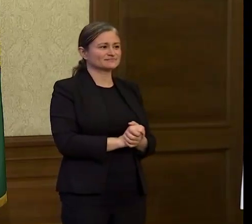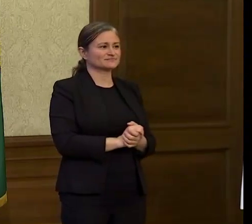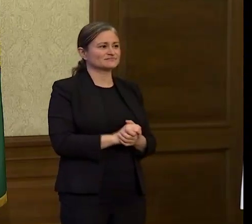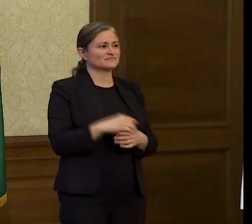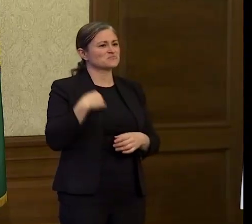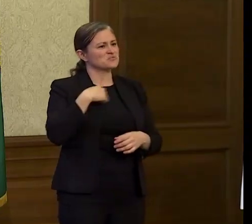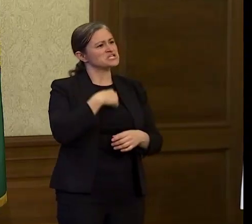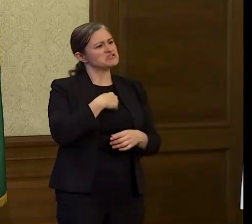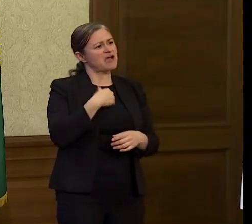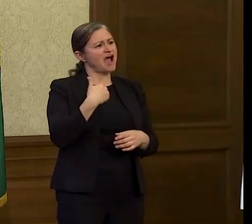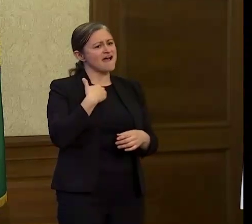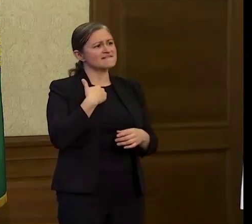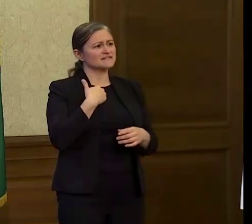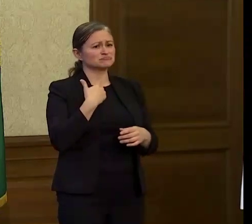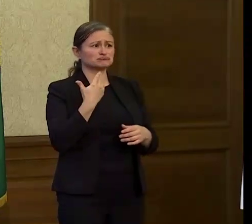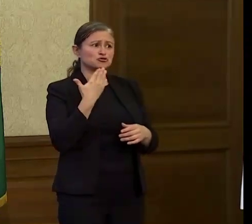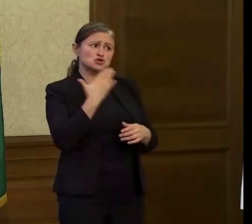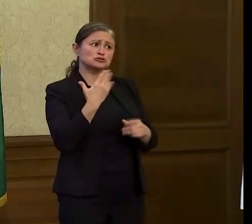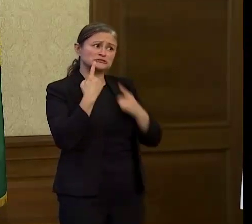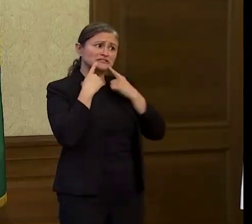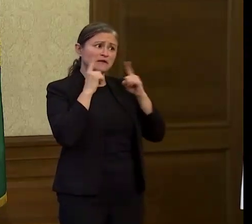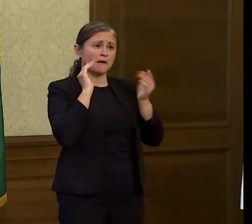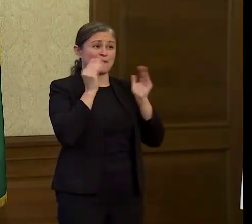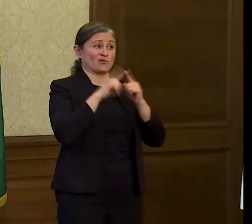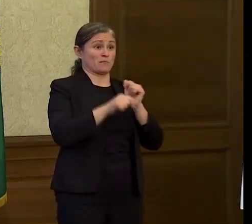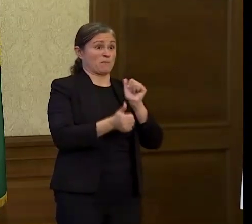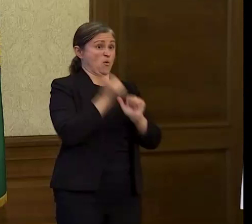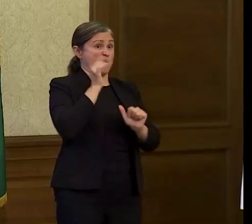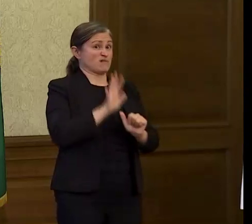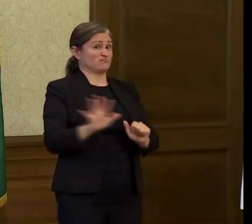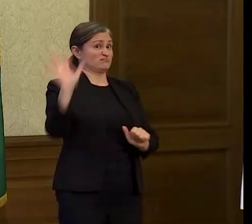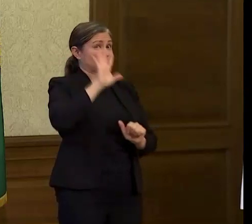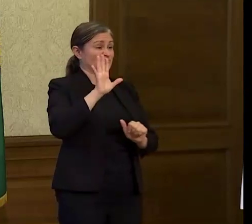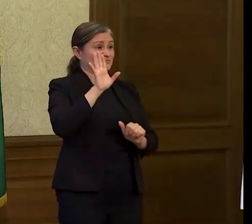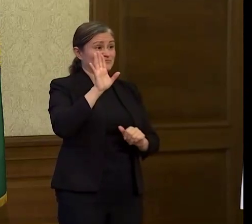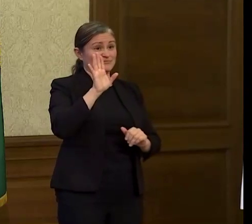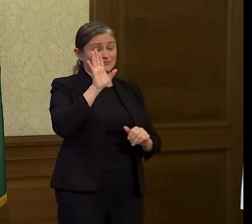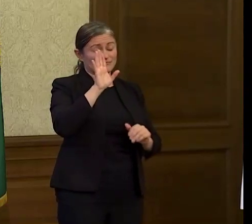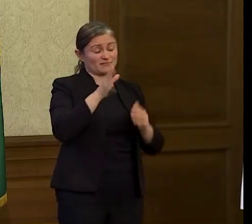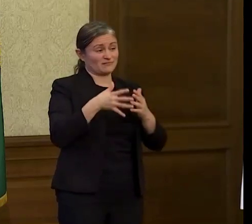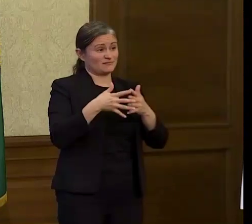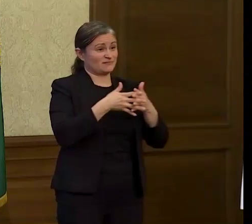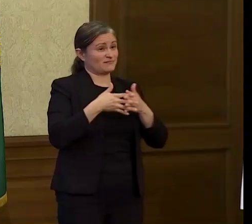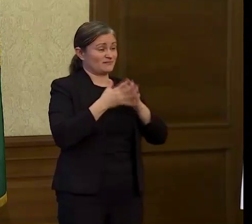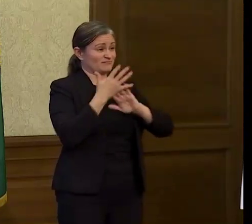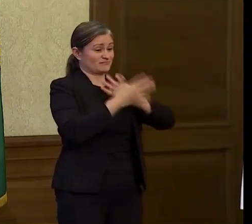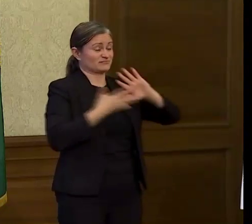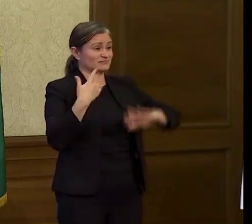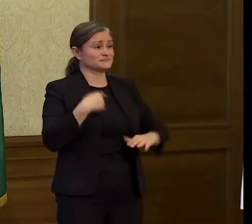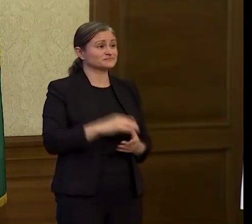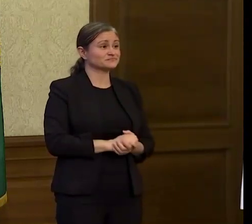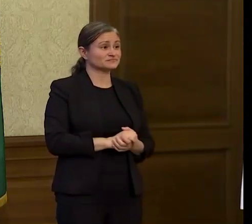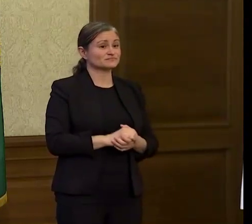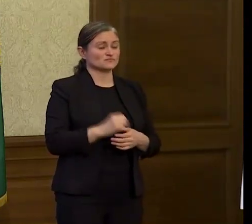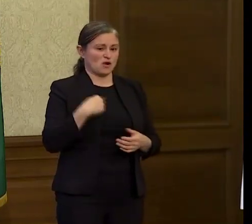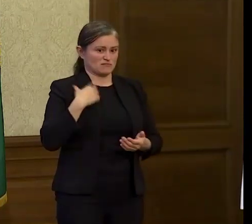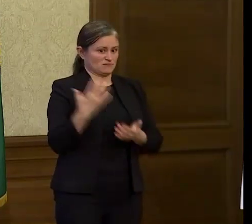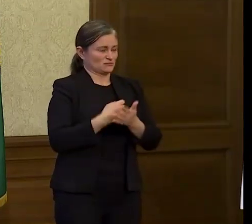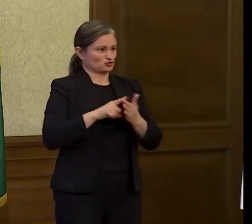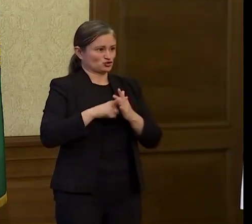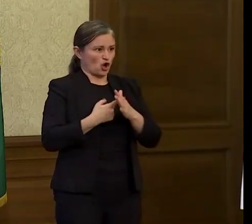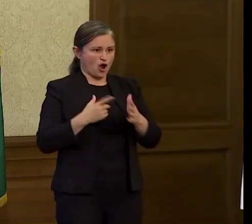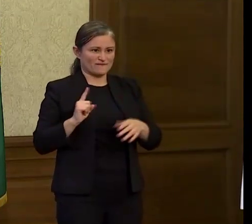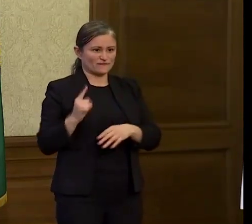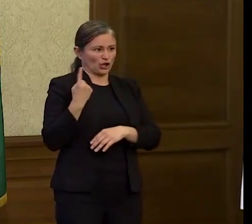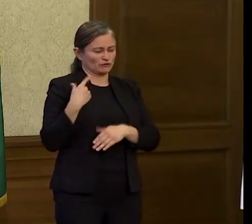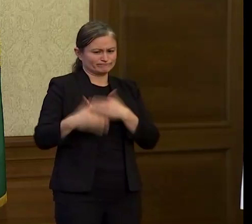good success relative to other states, it's because we have acted a little earlier and with a little more aggressivity and a little